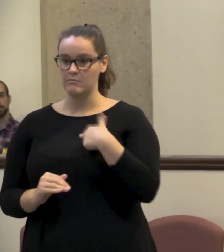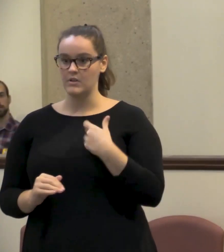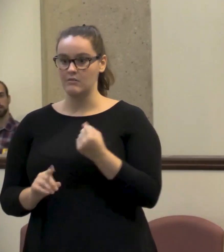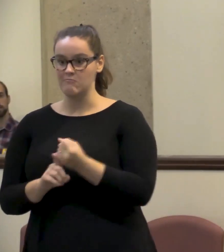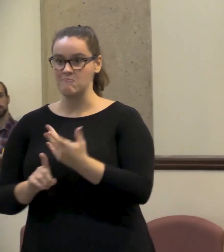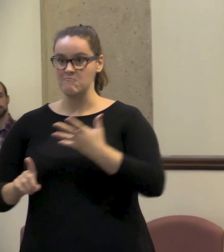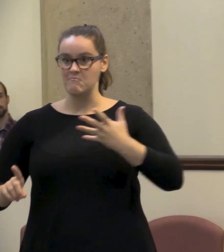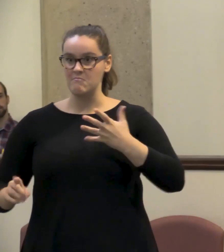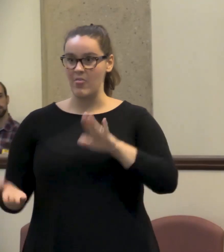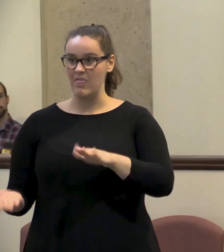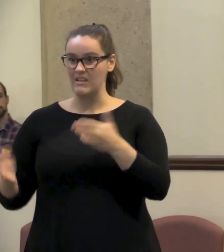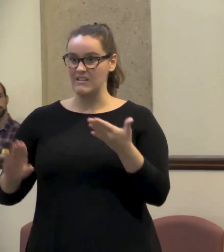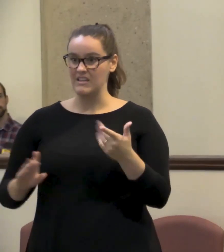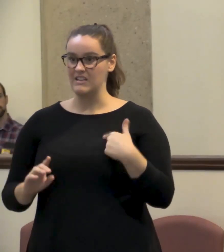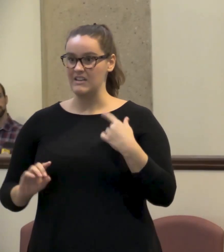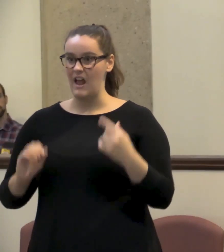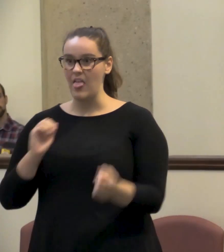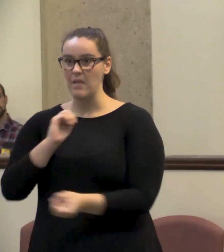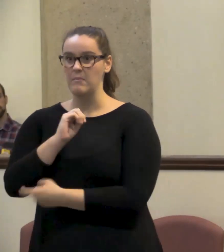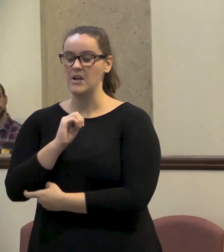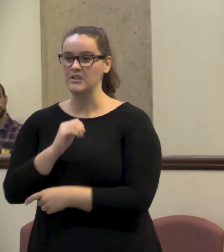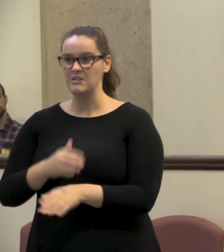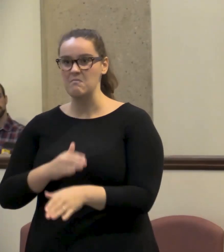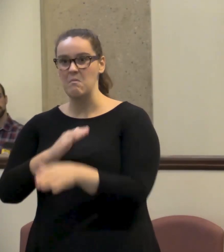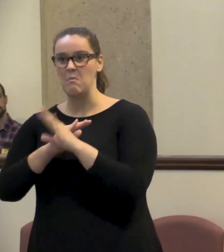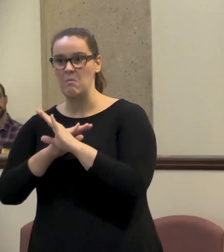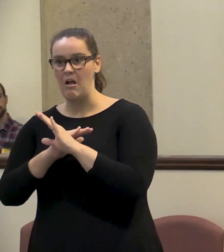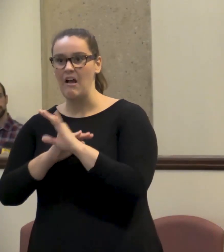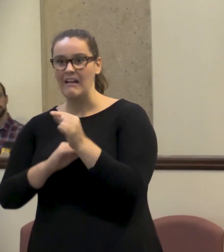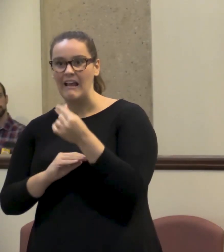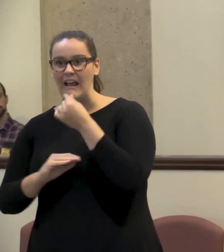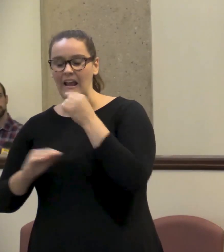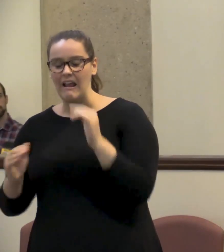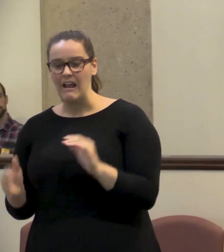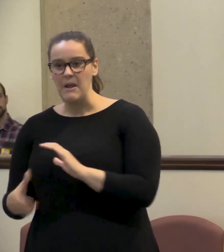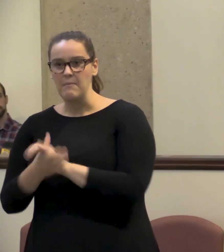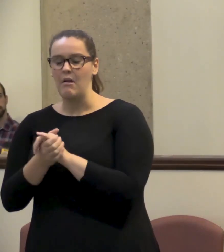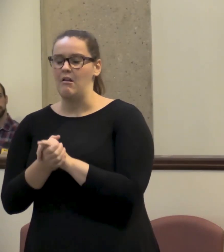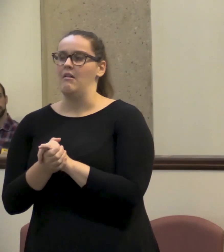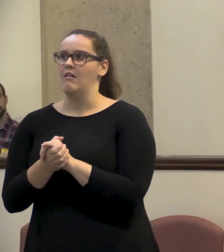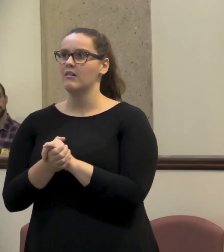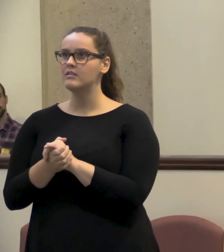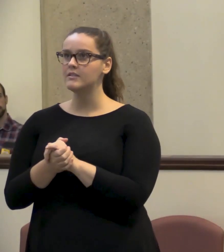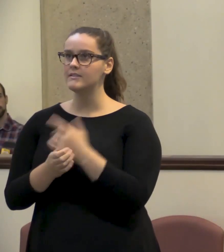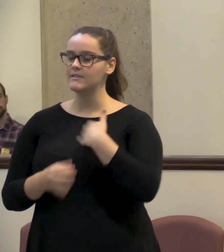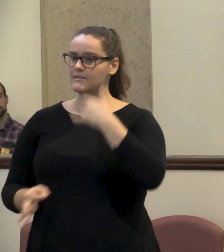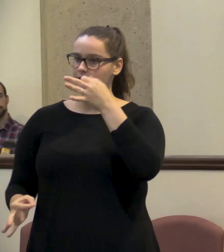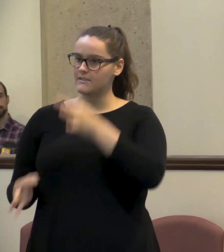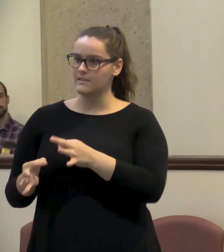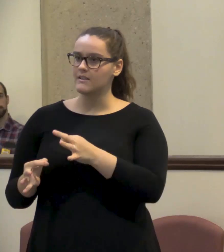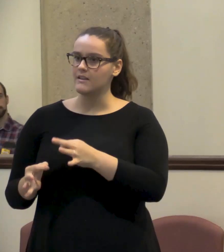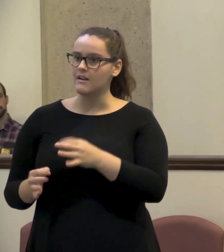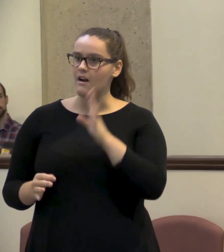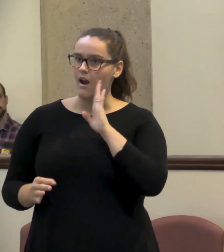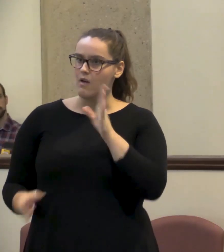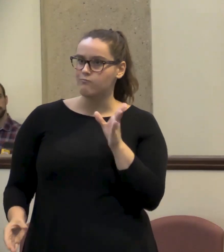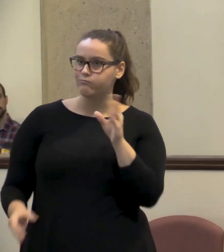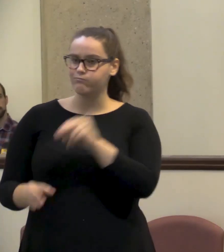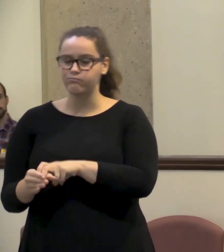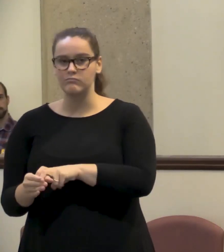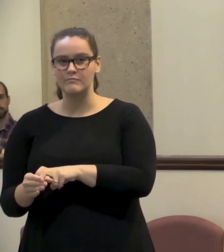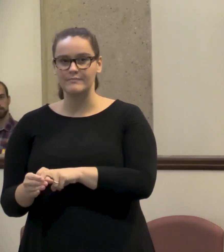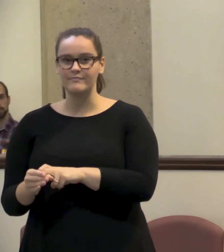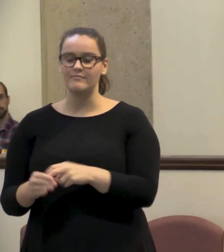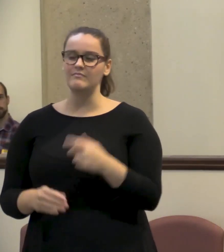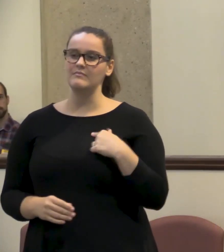penalty, was blockading marriage equality, all this stuff. So I said, I'm going to run. And my favorite story about the campaign is that when I